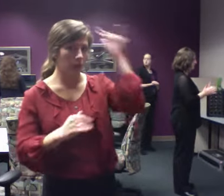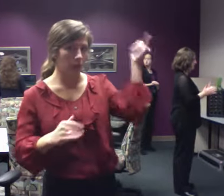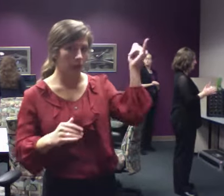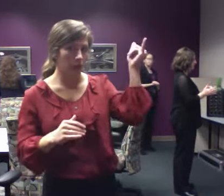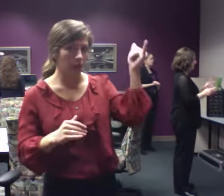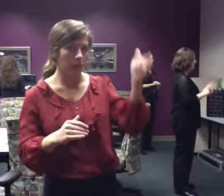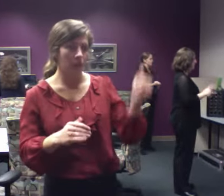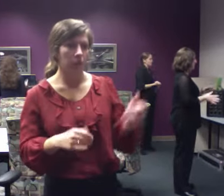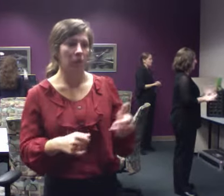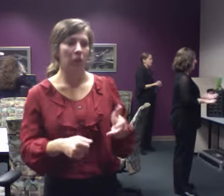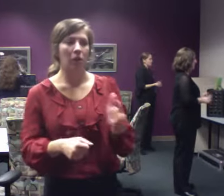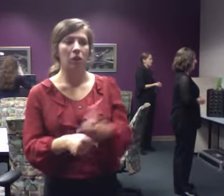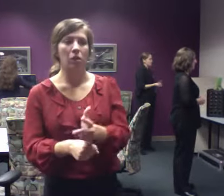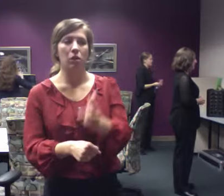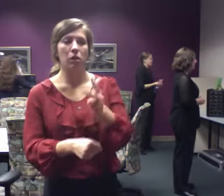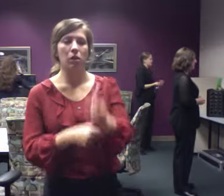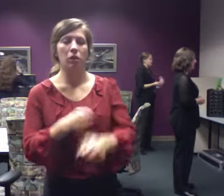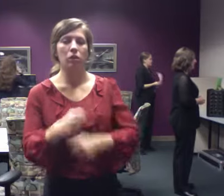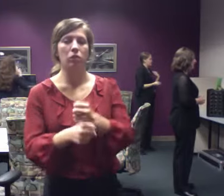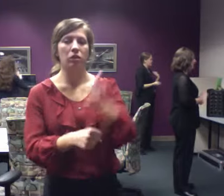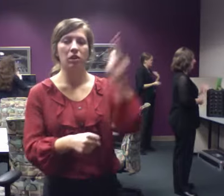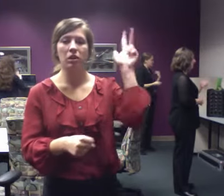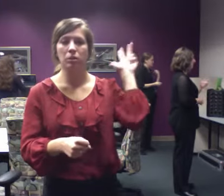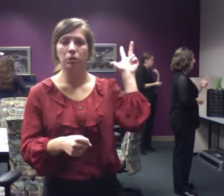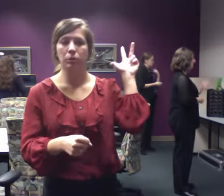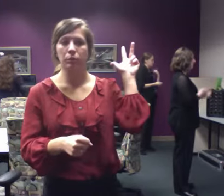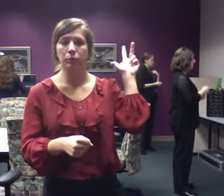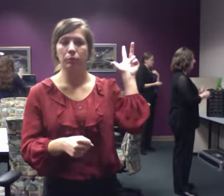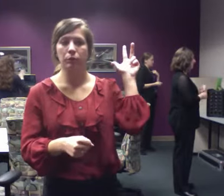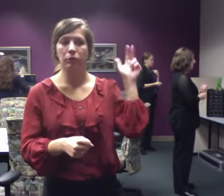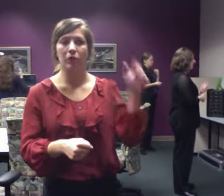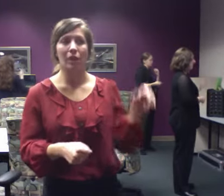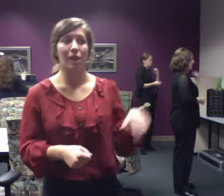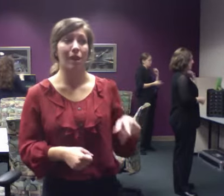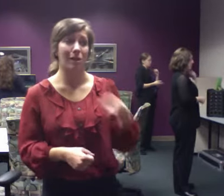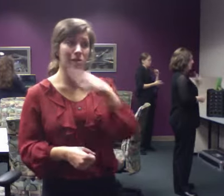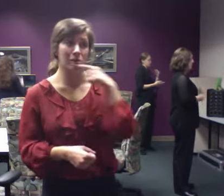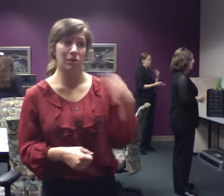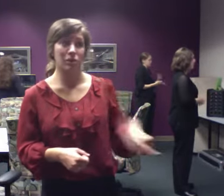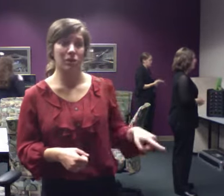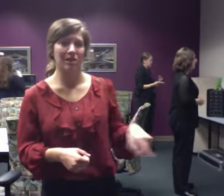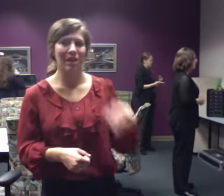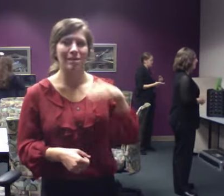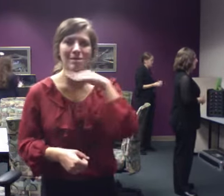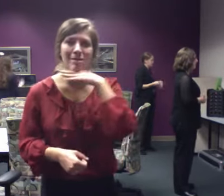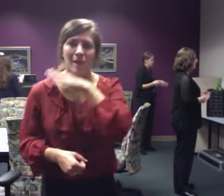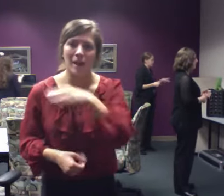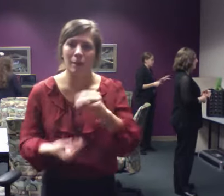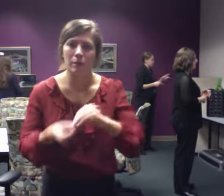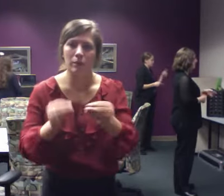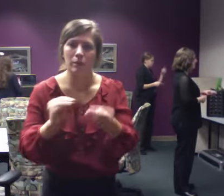ago that the Soviets lied about the number of people died during World War II. Some people in the United States said